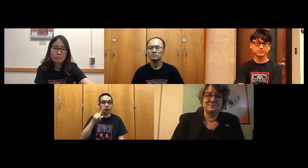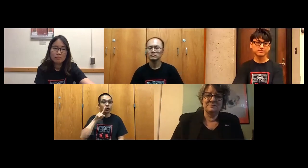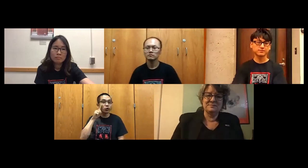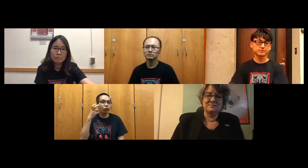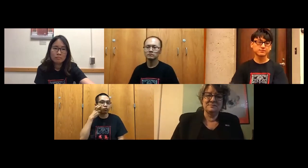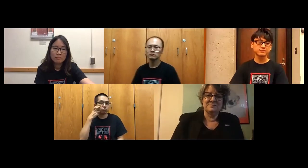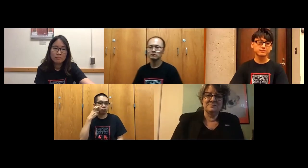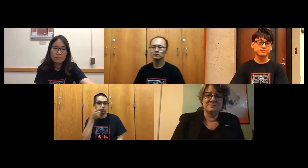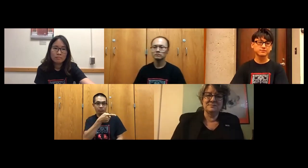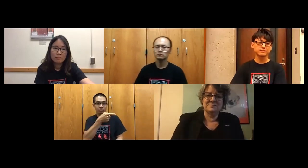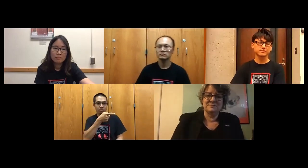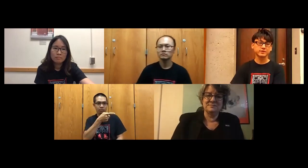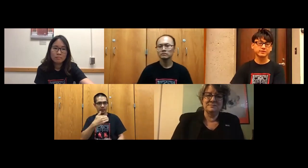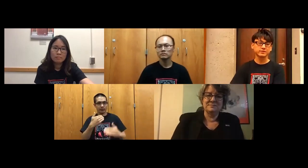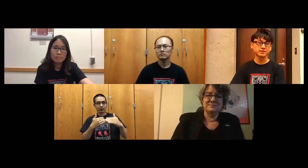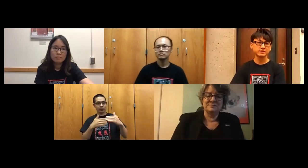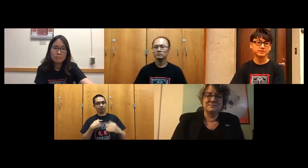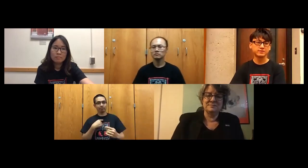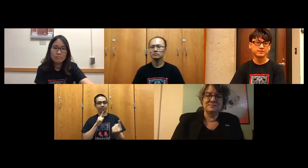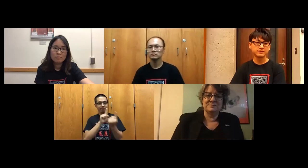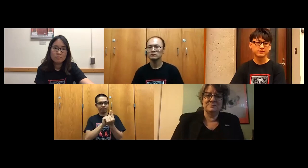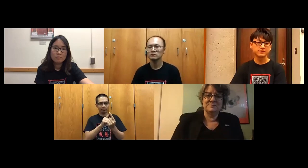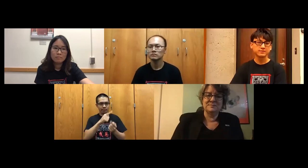named Jason, who is a deafblind individual.